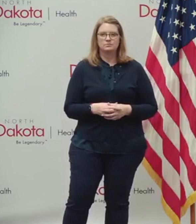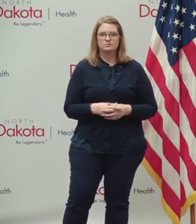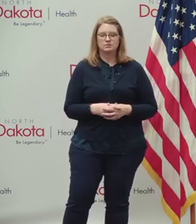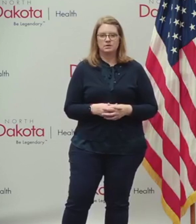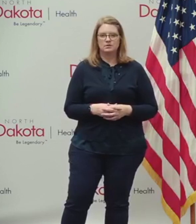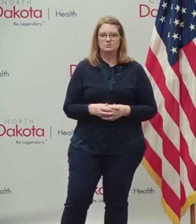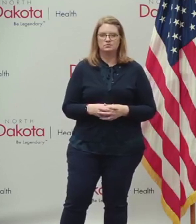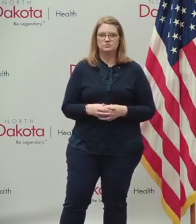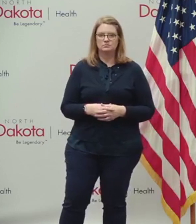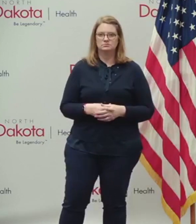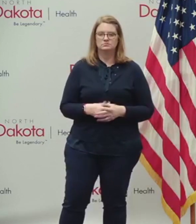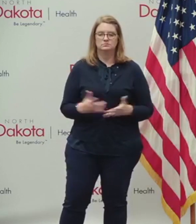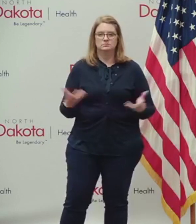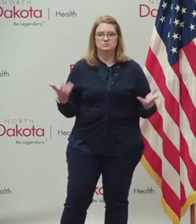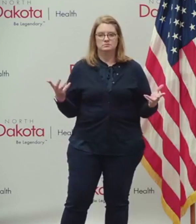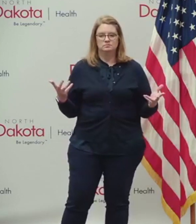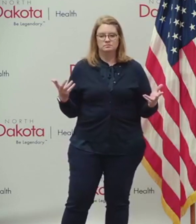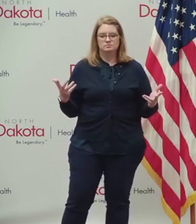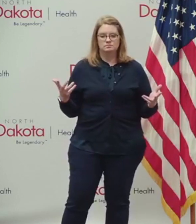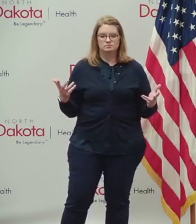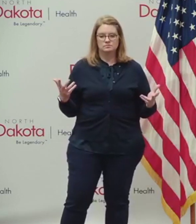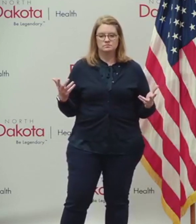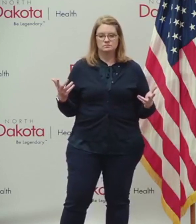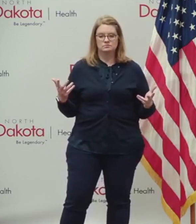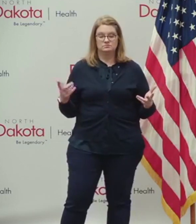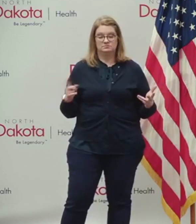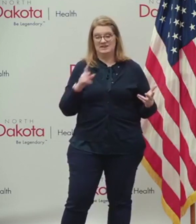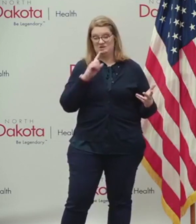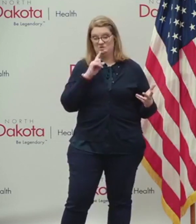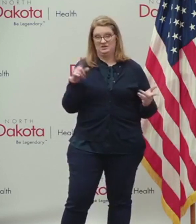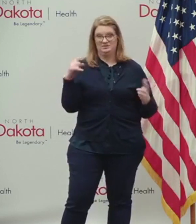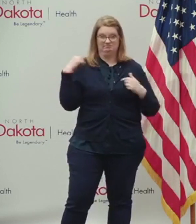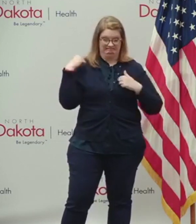unparalleled or without parallel in the history of the state,